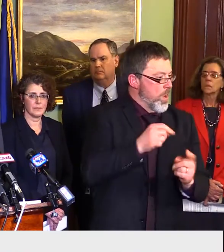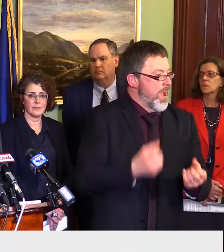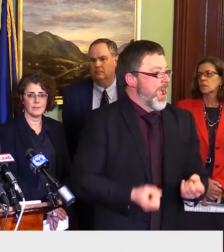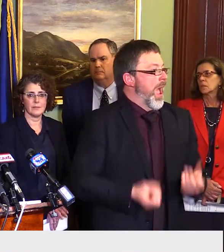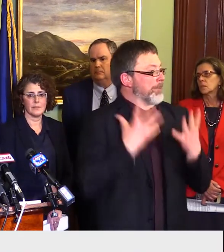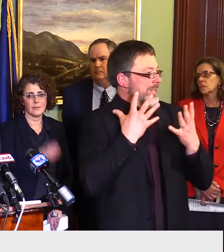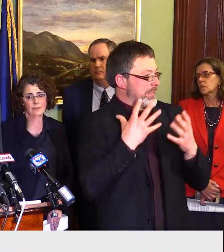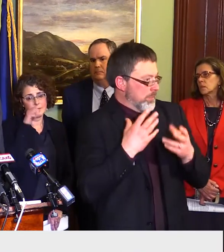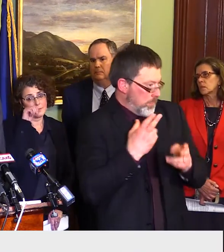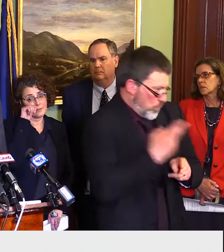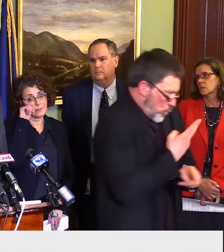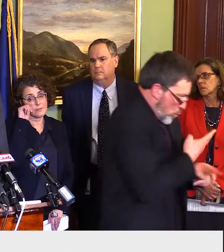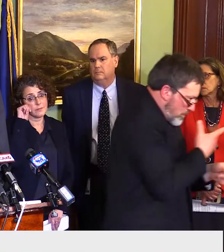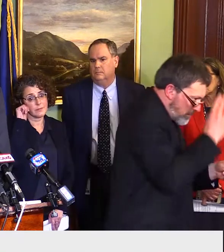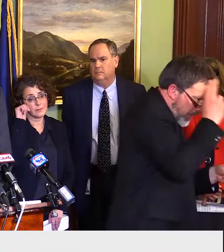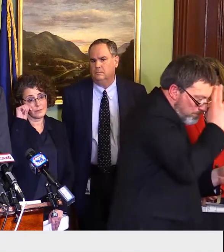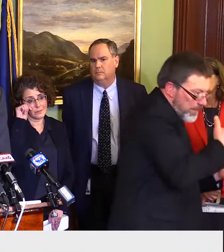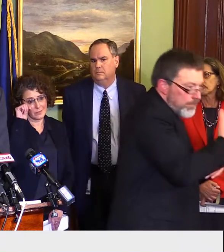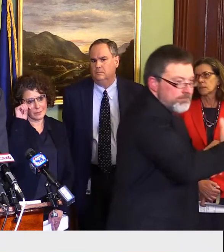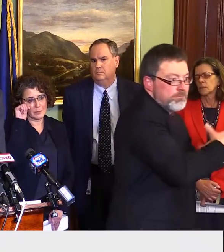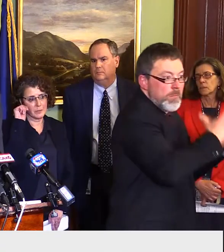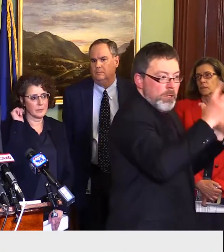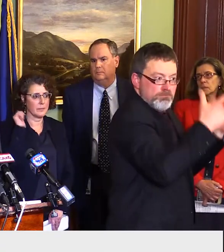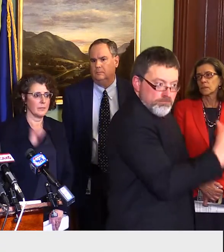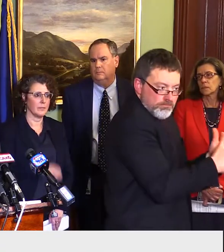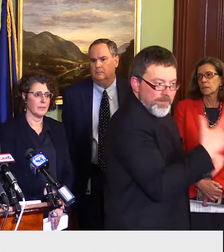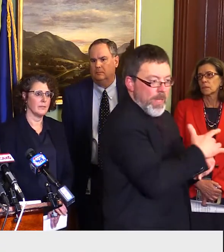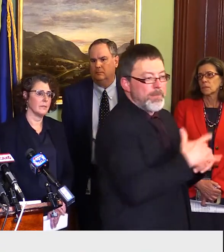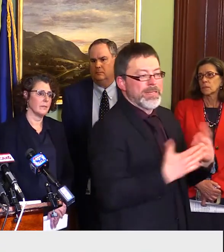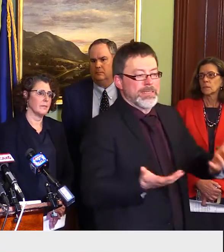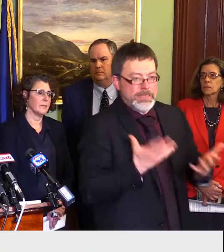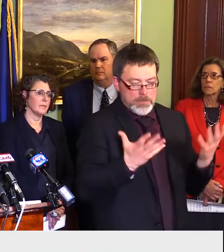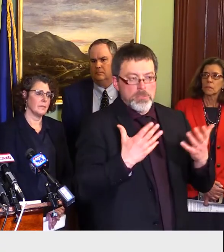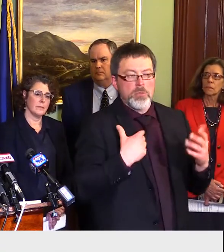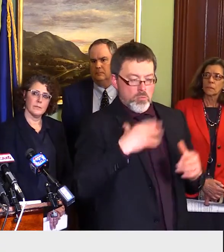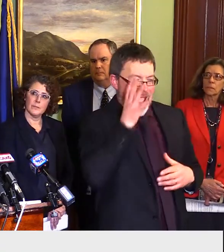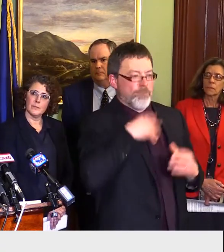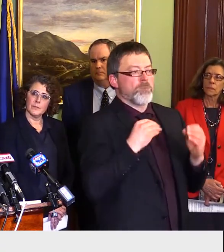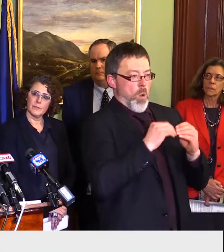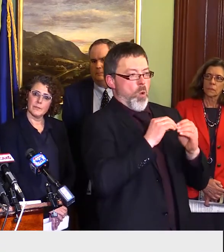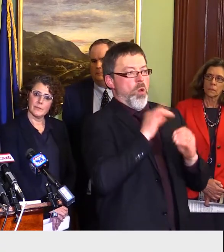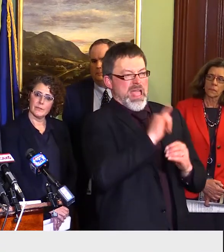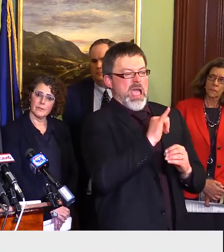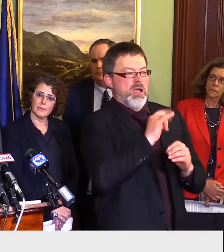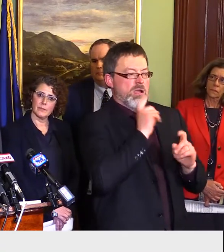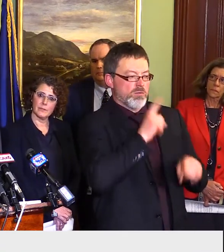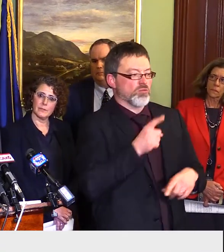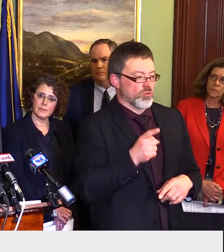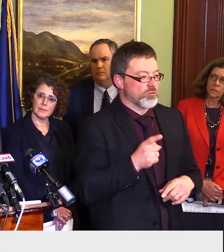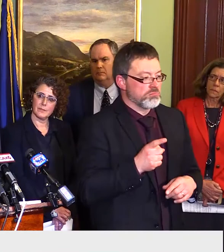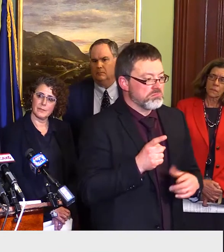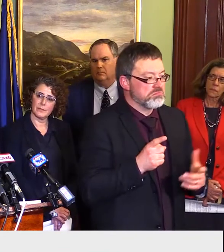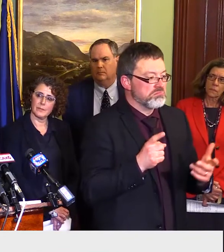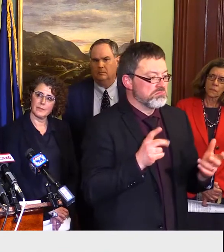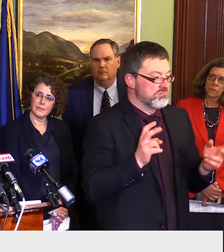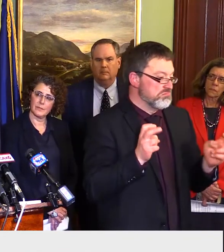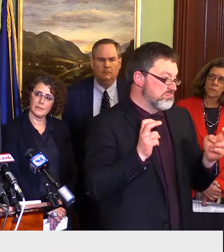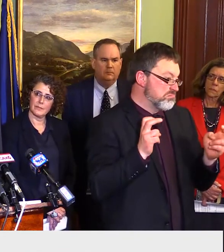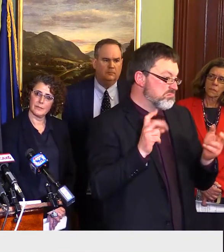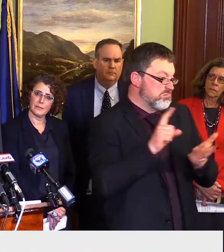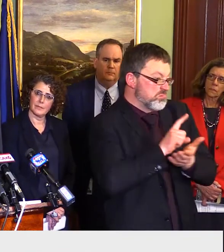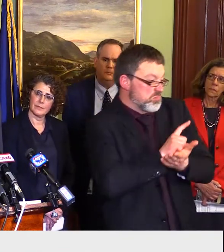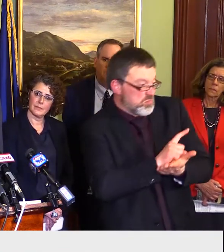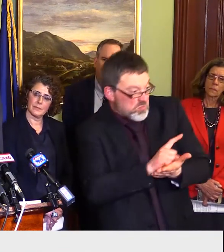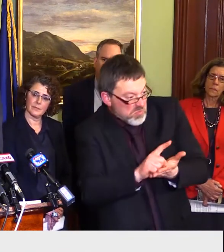do testing because we were allowed to by the CDC. We've tested 140, the majority of which